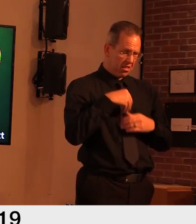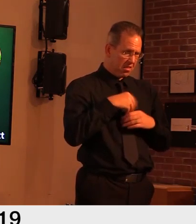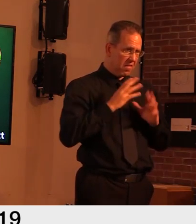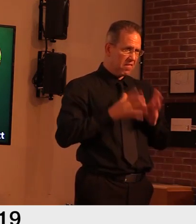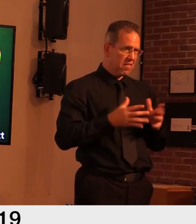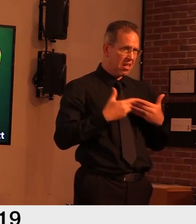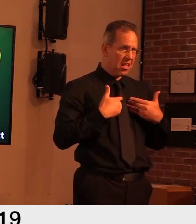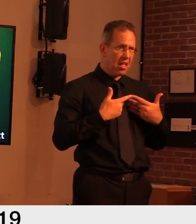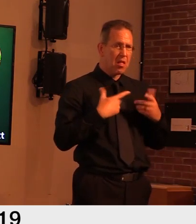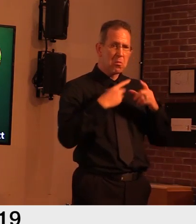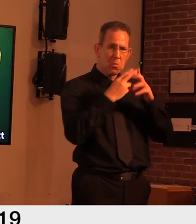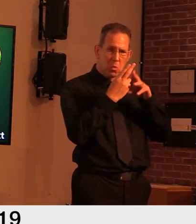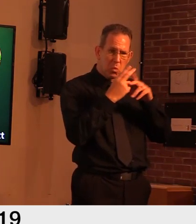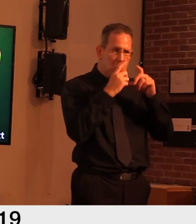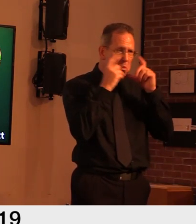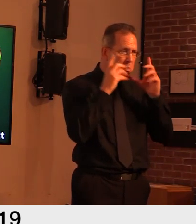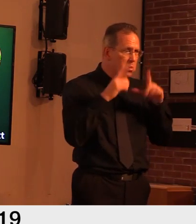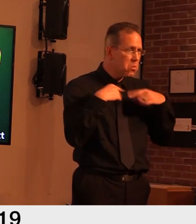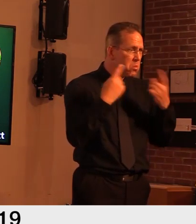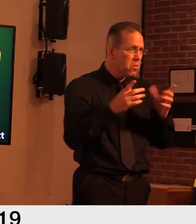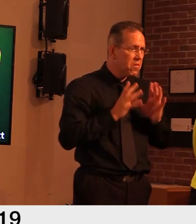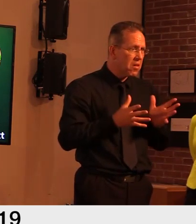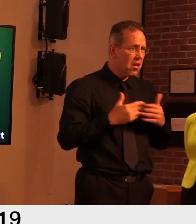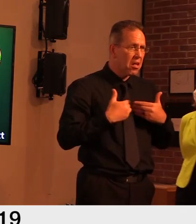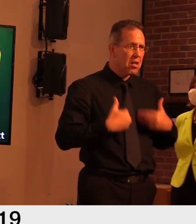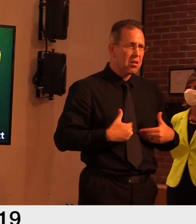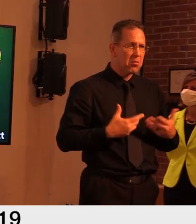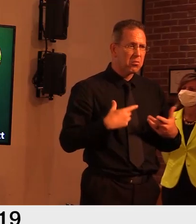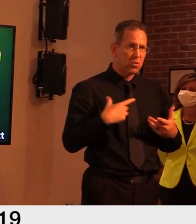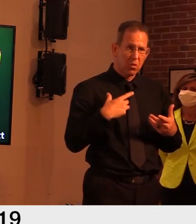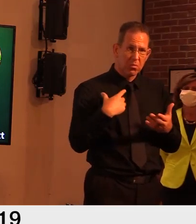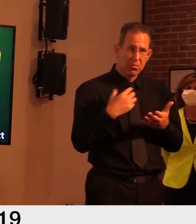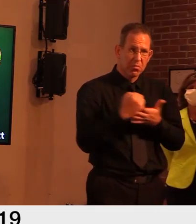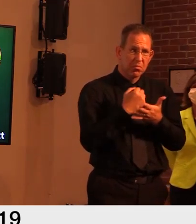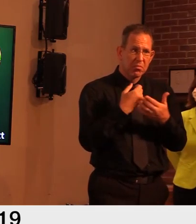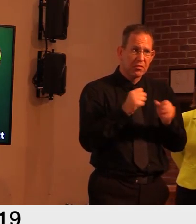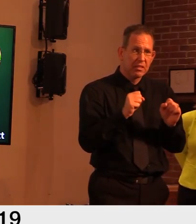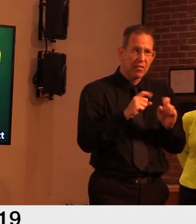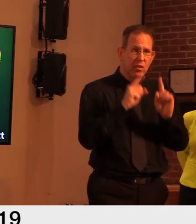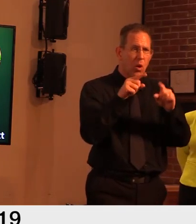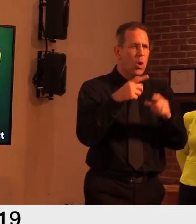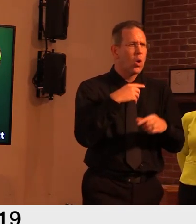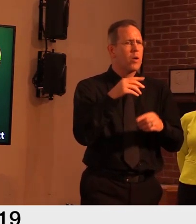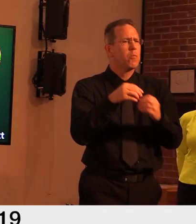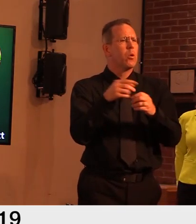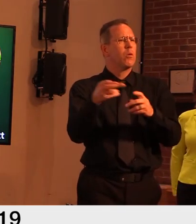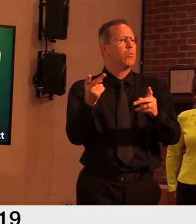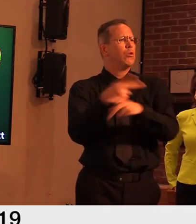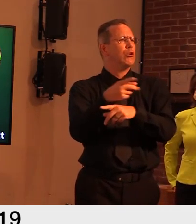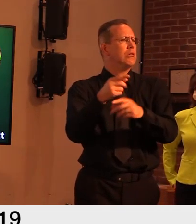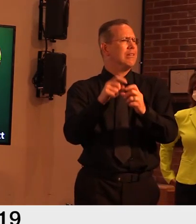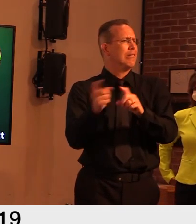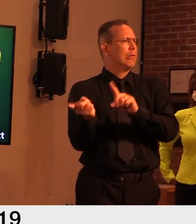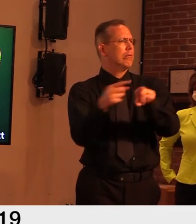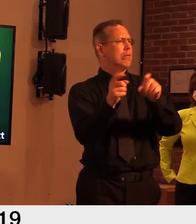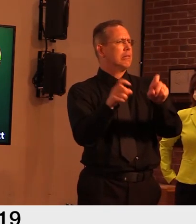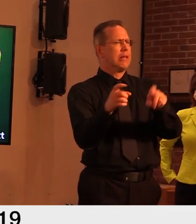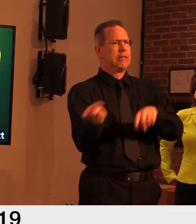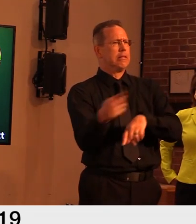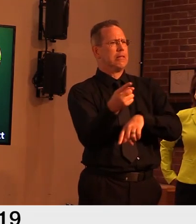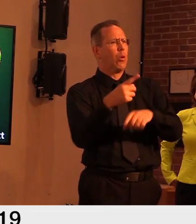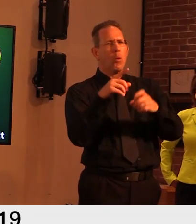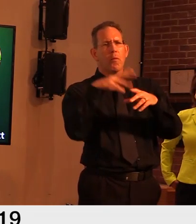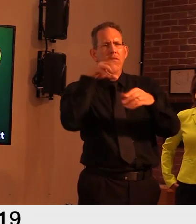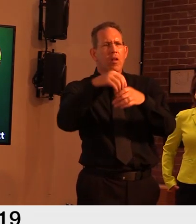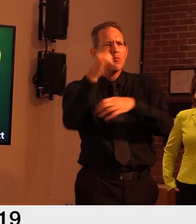others. Right. So truly asymptomatic people who might be curious but certainly